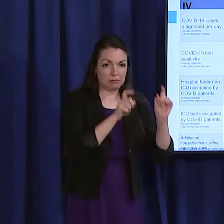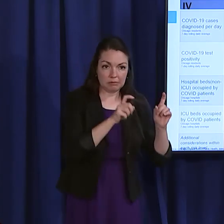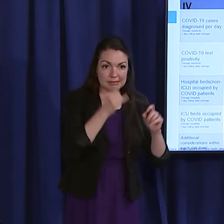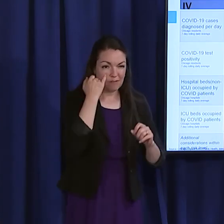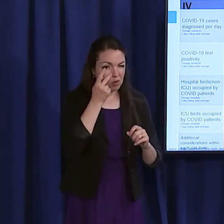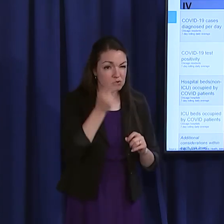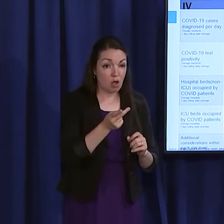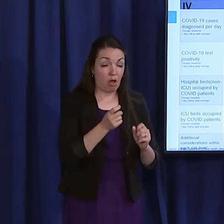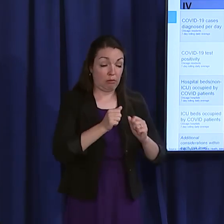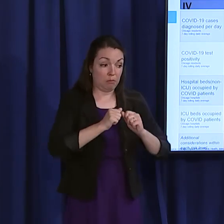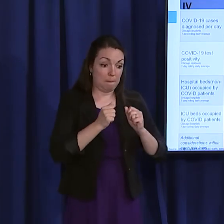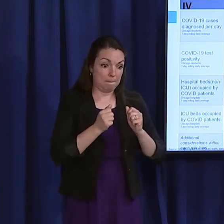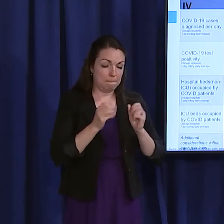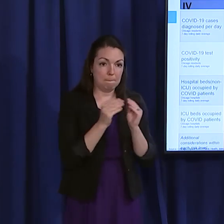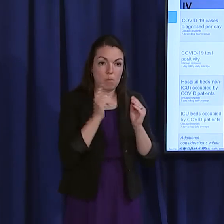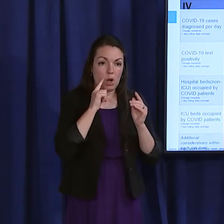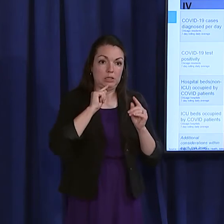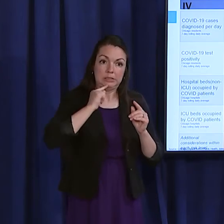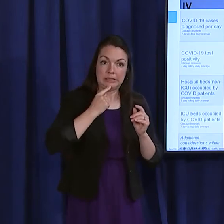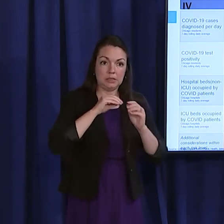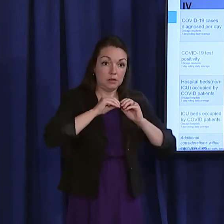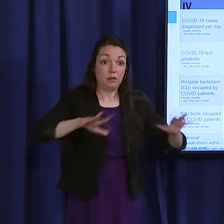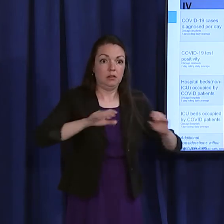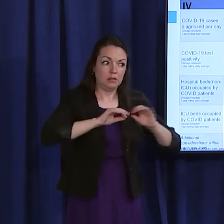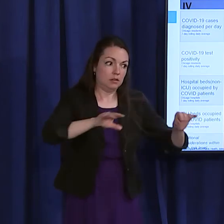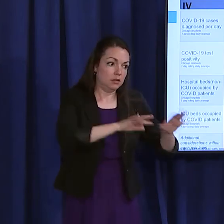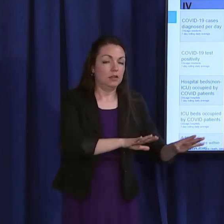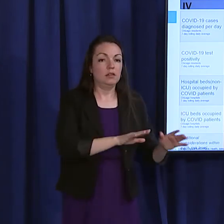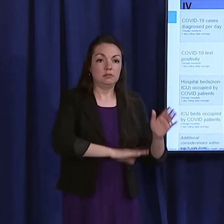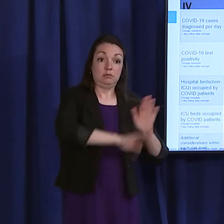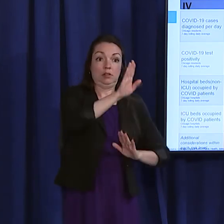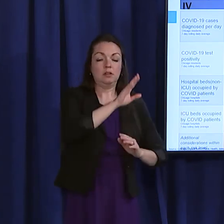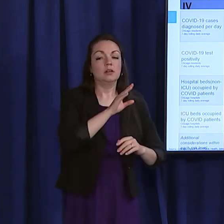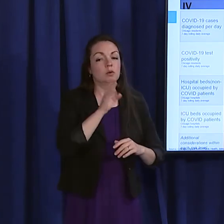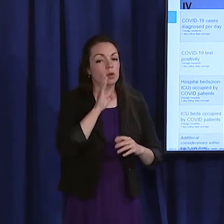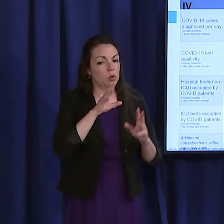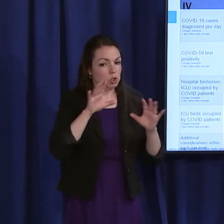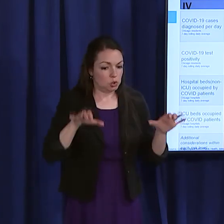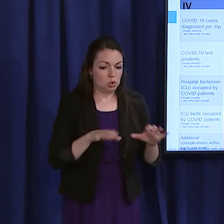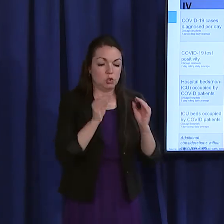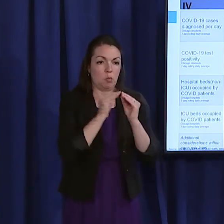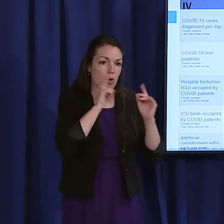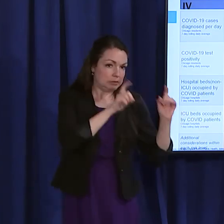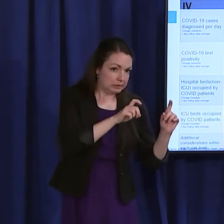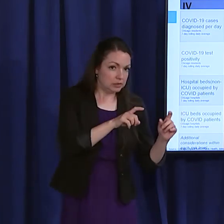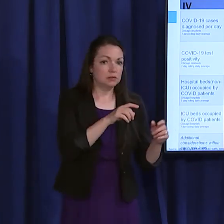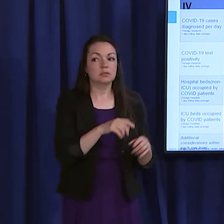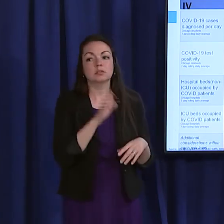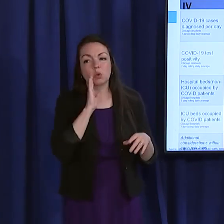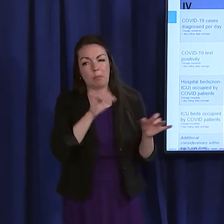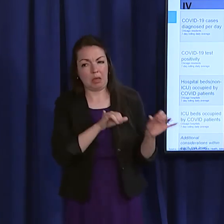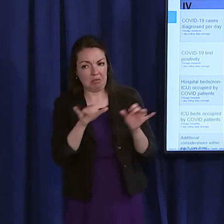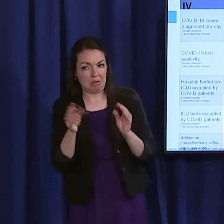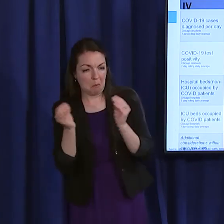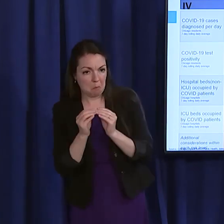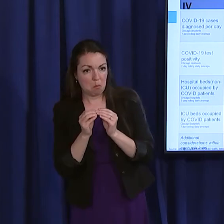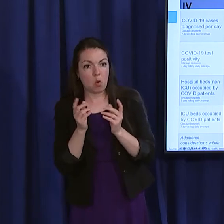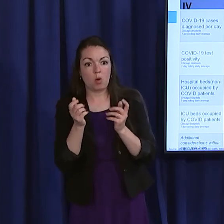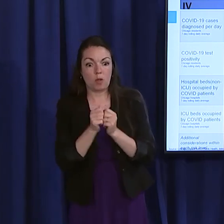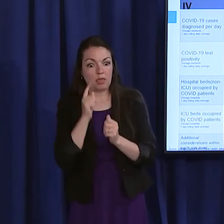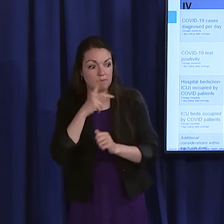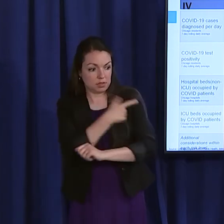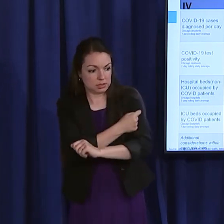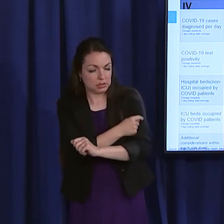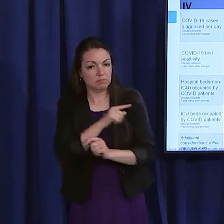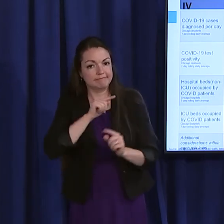saw, you know, outbreaks surging, that's where we'd push resources. We're doing the same thing. And so, you know, we'll be talking in some more detail about this over the next couple of weeks. But